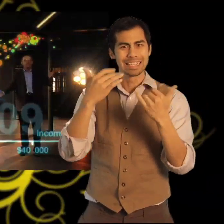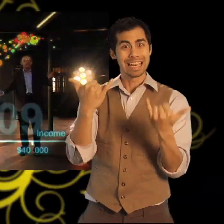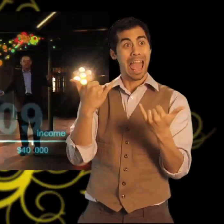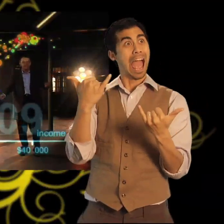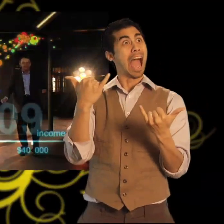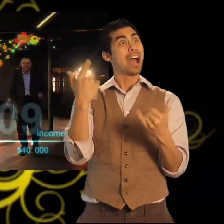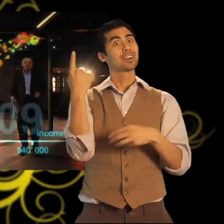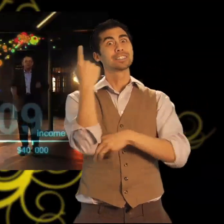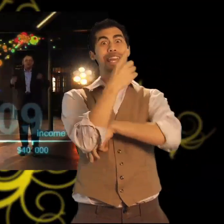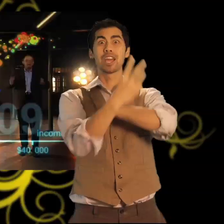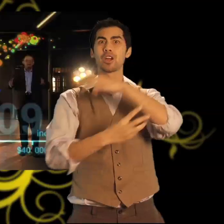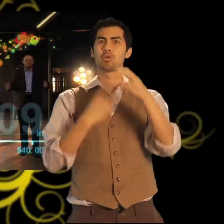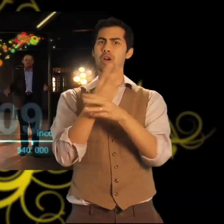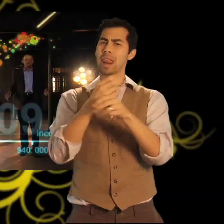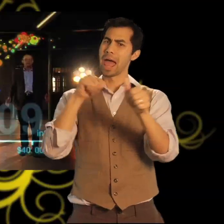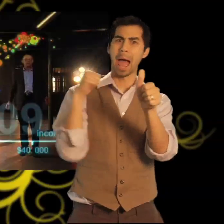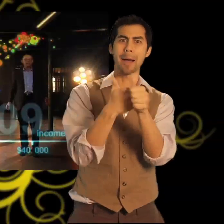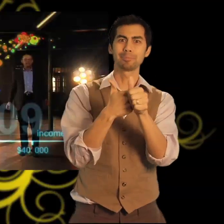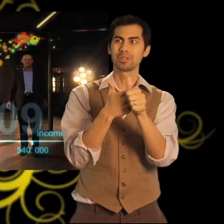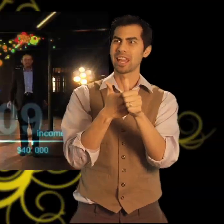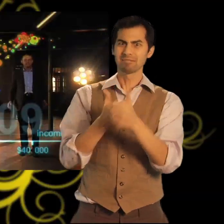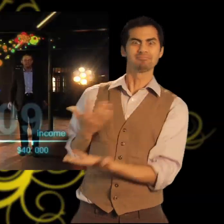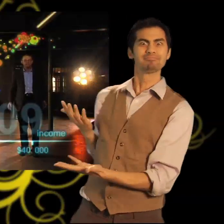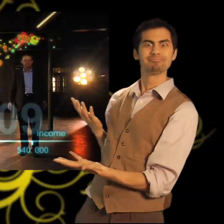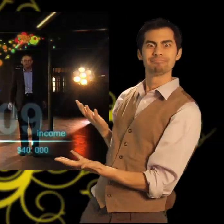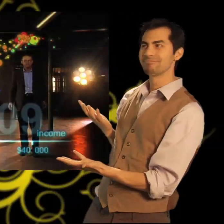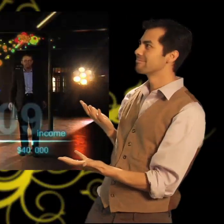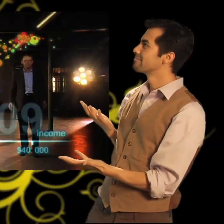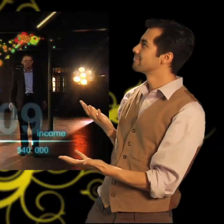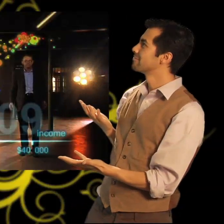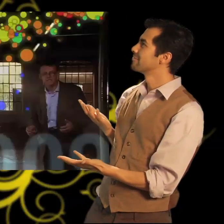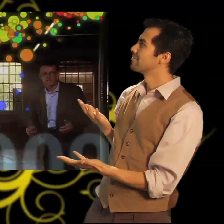world today in the most up-to-date statistics.